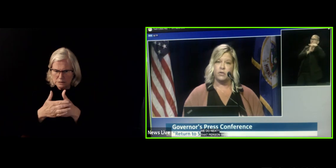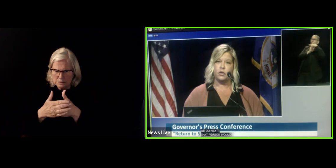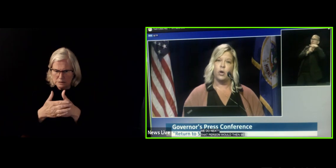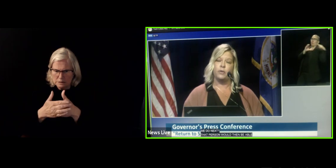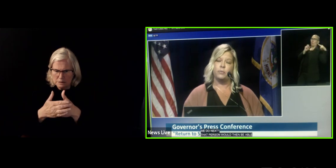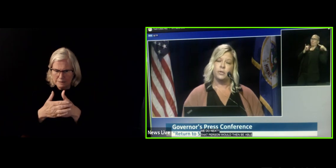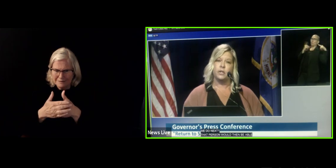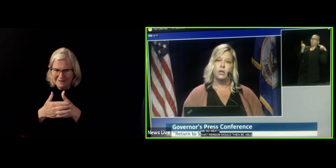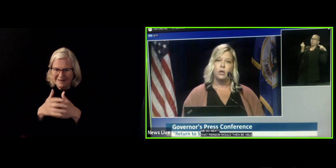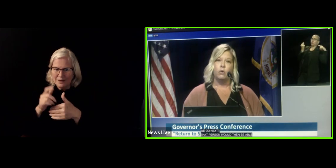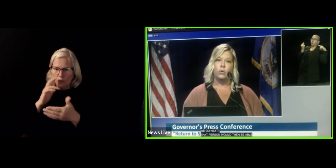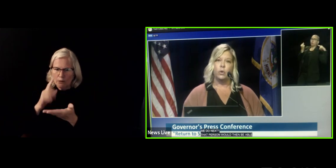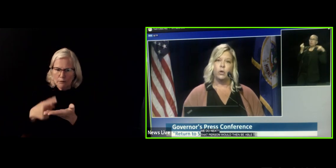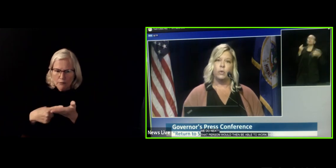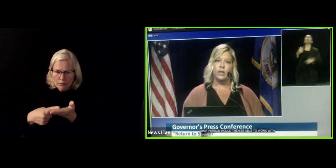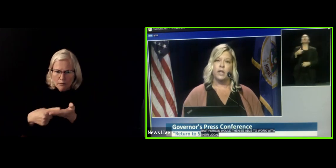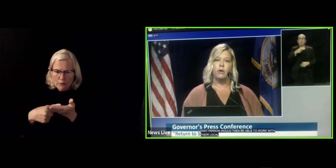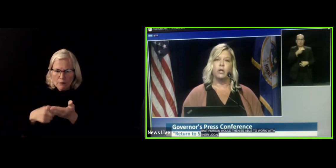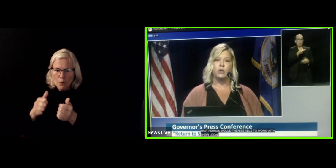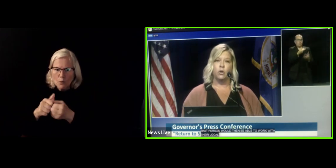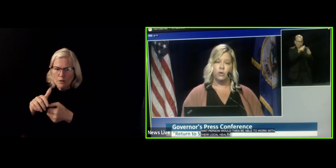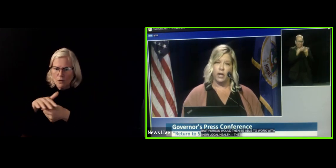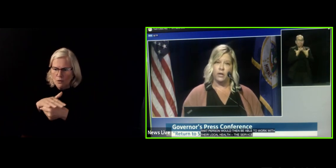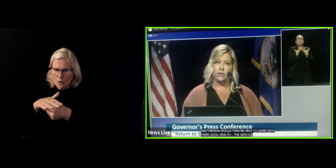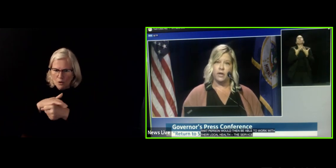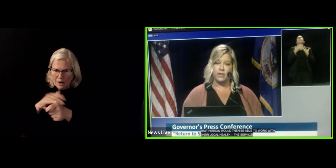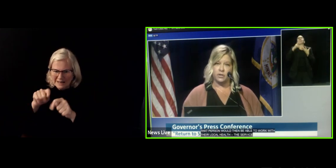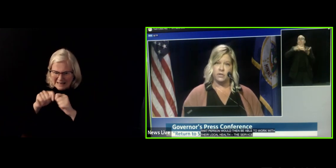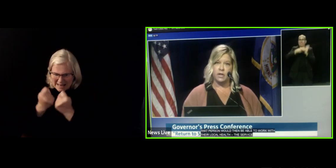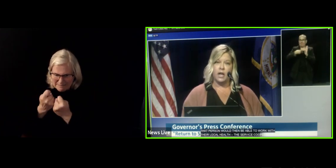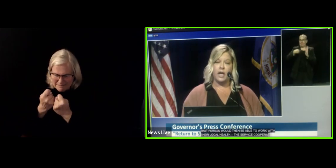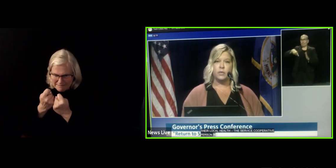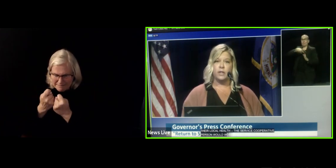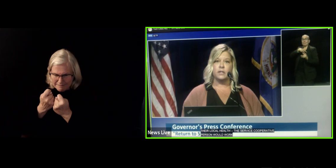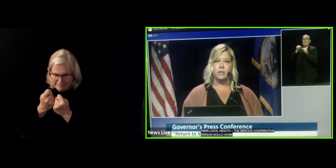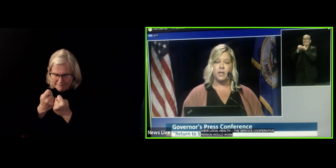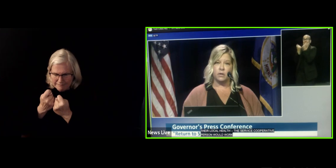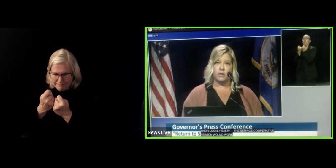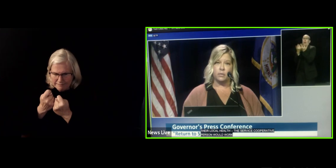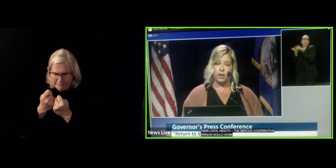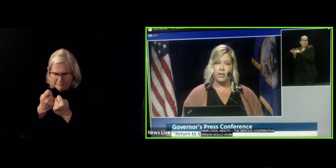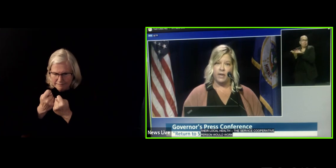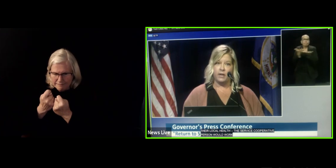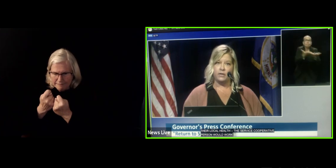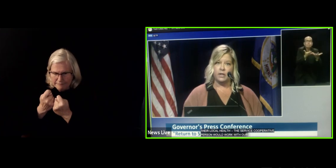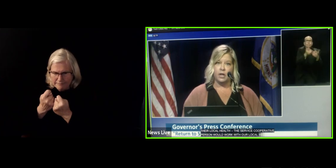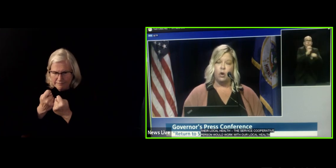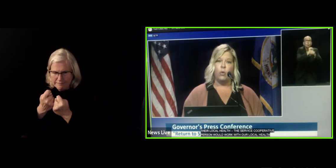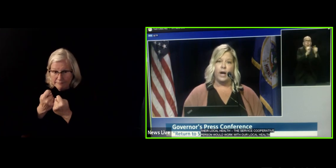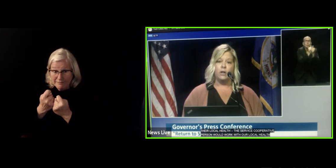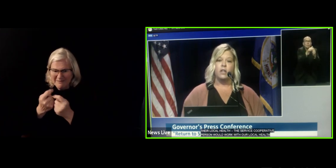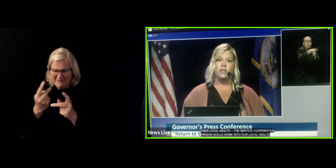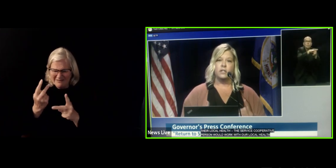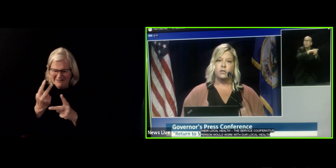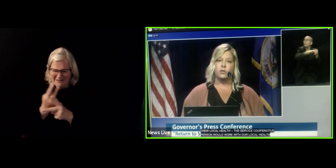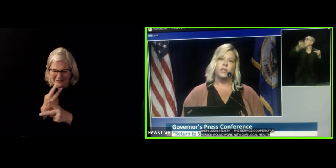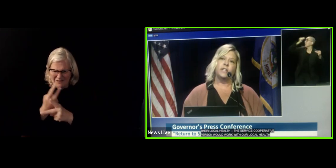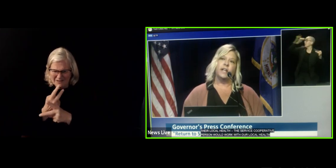service cooperative person would work with our local health officials, as well as the Minnesota Department of Health, while